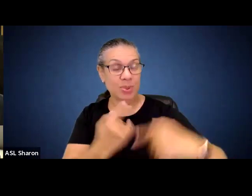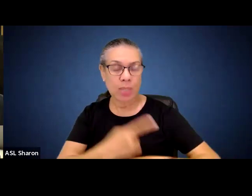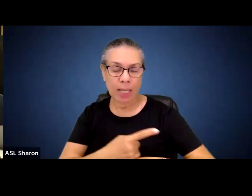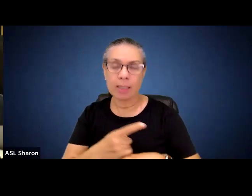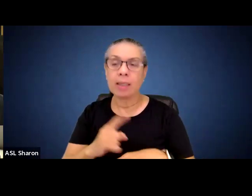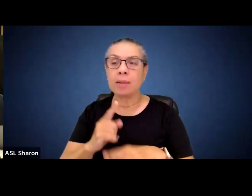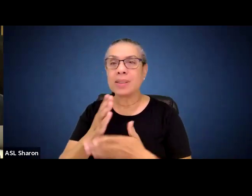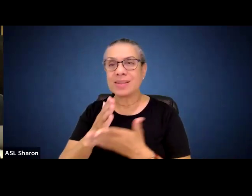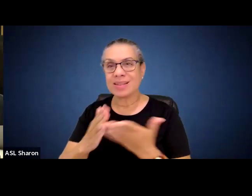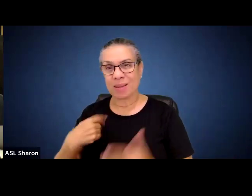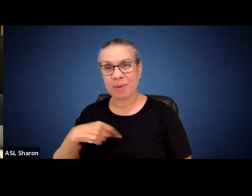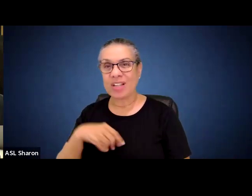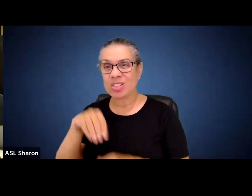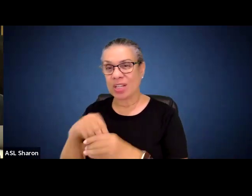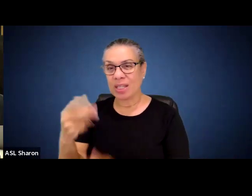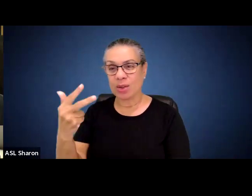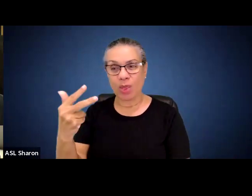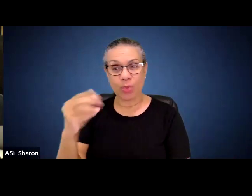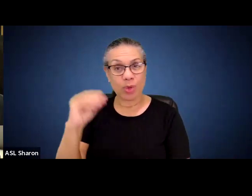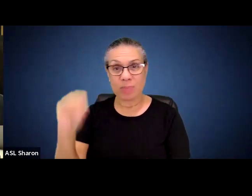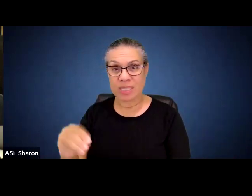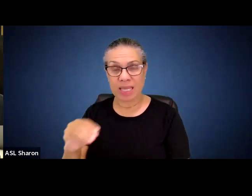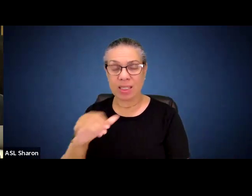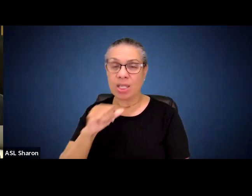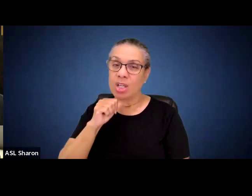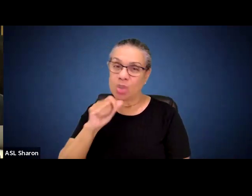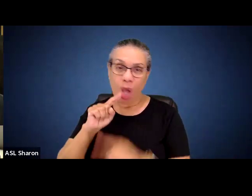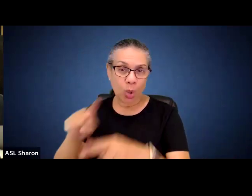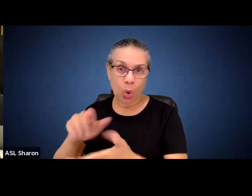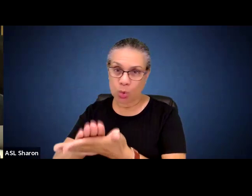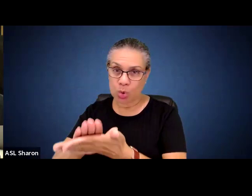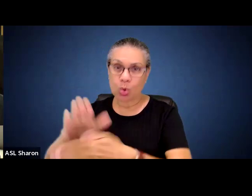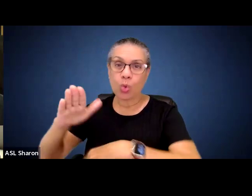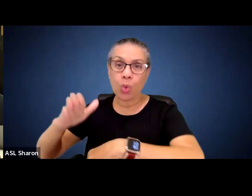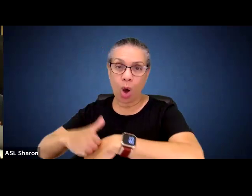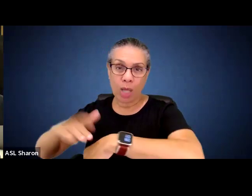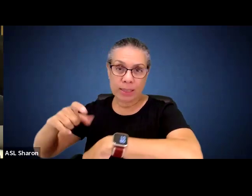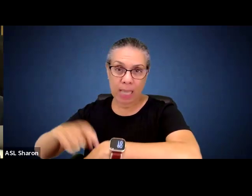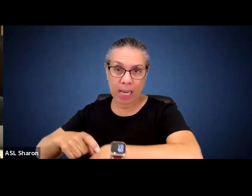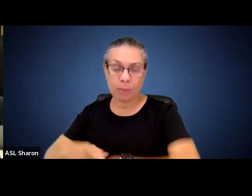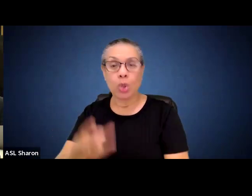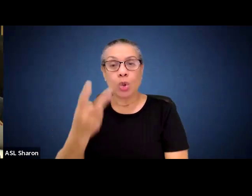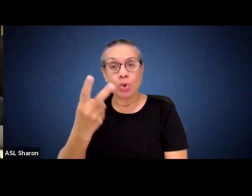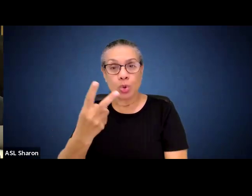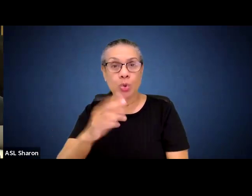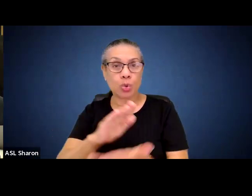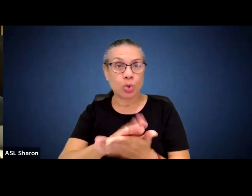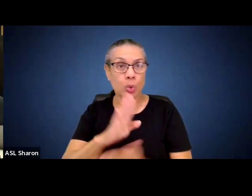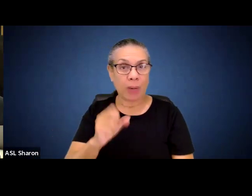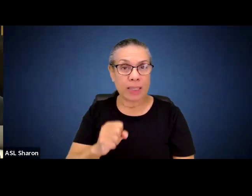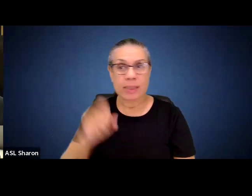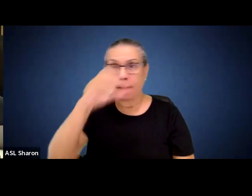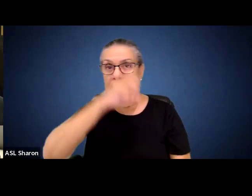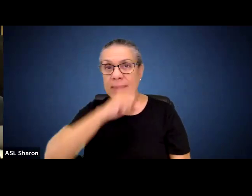are part of the 3% that everyone is not at school on time. And when you have 2 school buses of children that are missing 2.5 hours